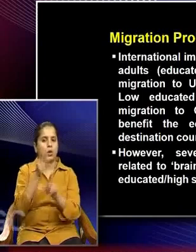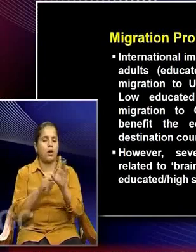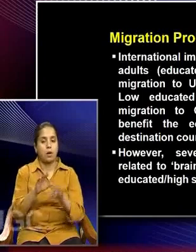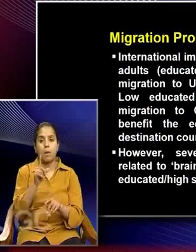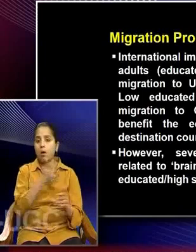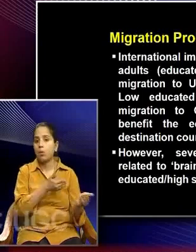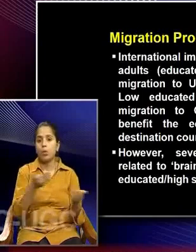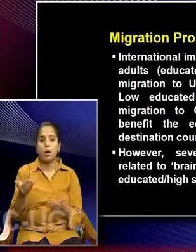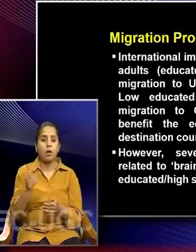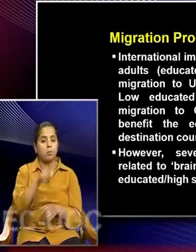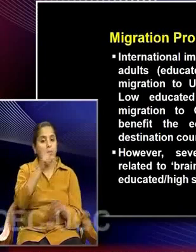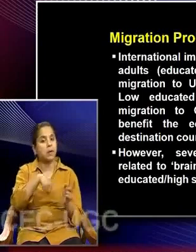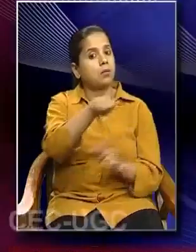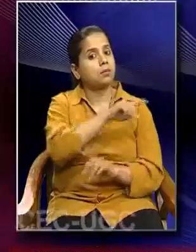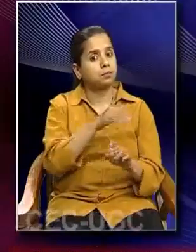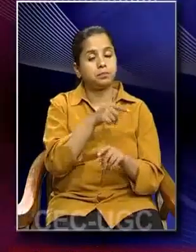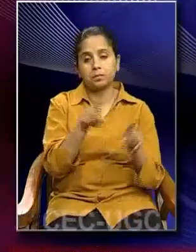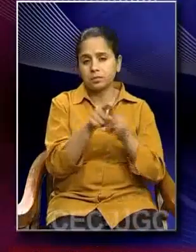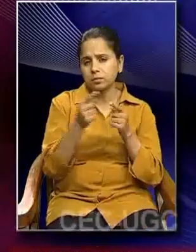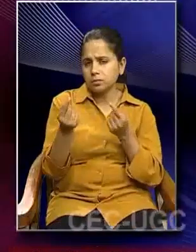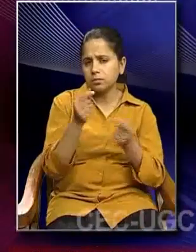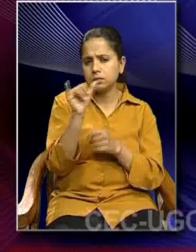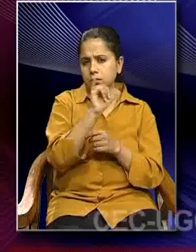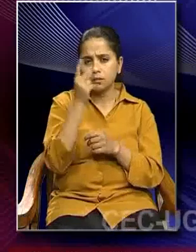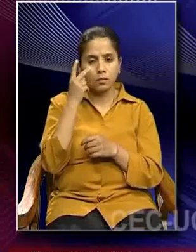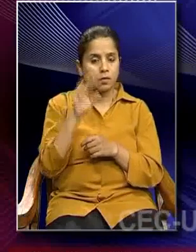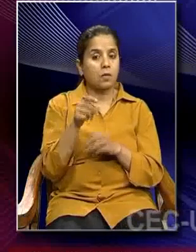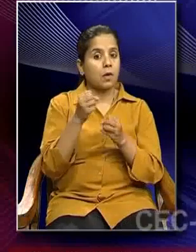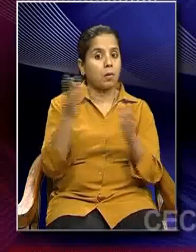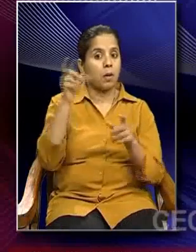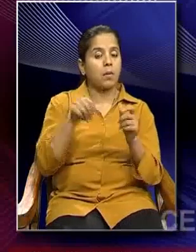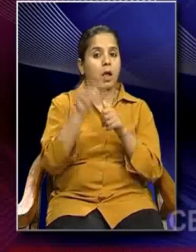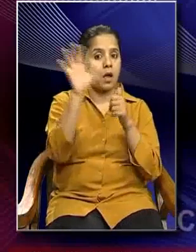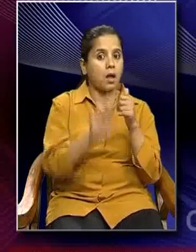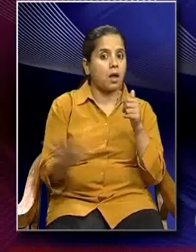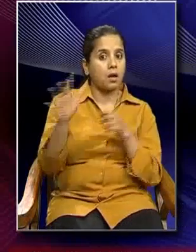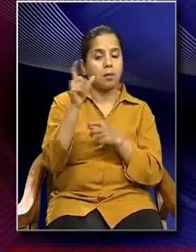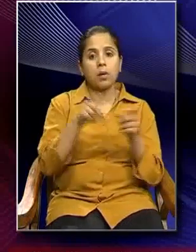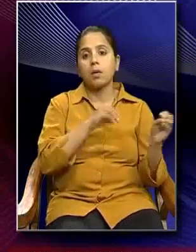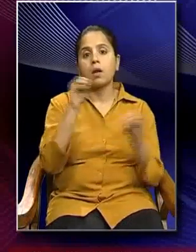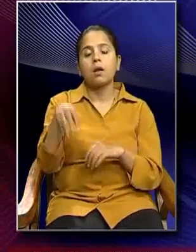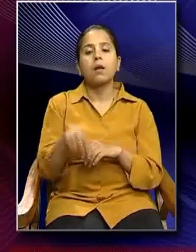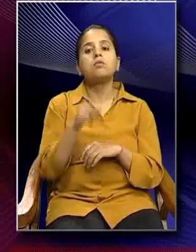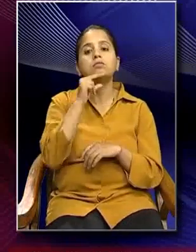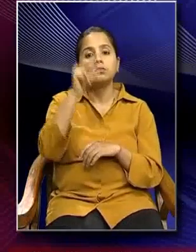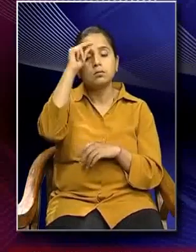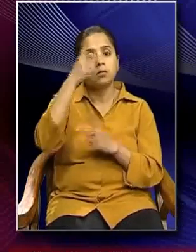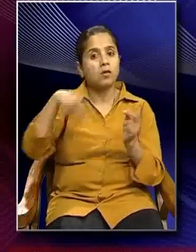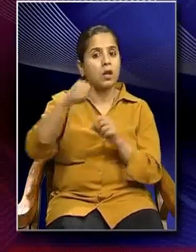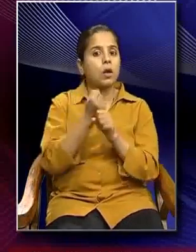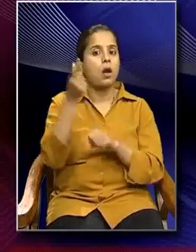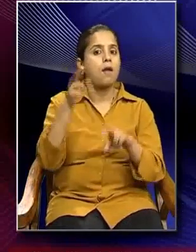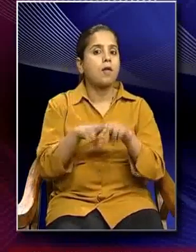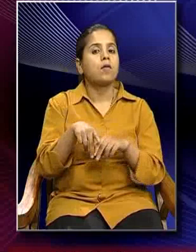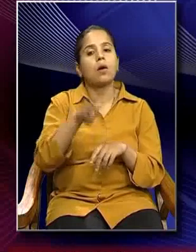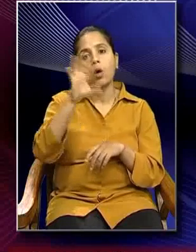they are welcoming these stock. Similarly, on the other hand, if you look at a lot of people from Asia who are migrating to Gulf countries, are largely people who